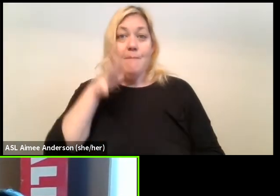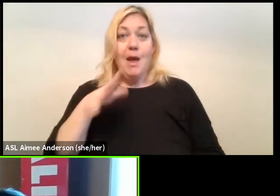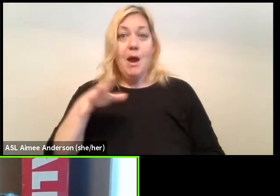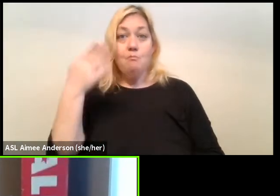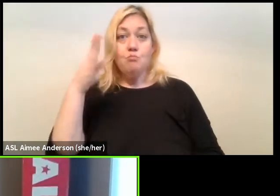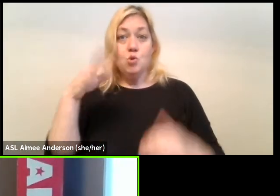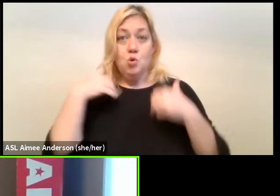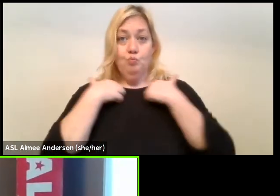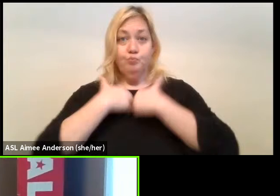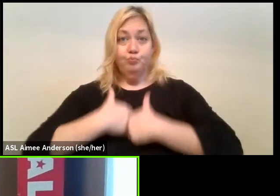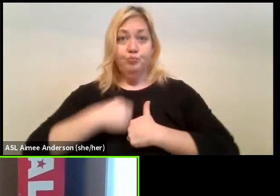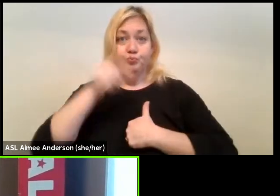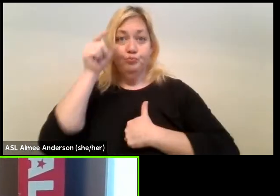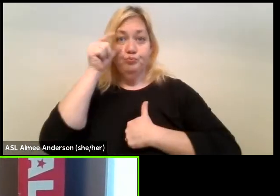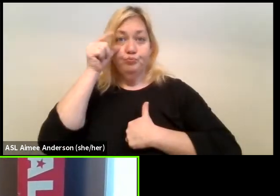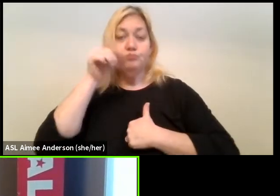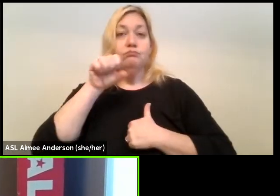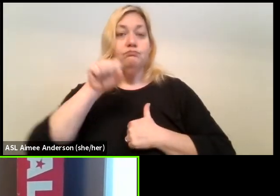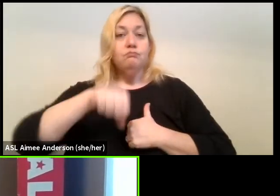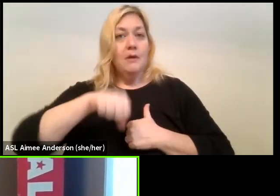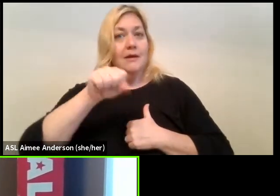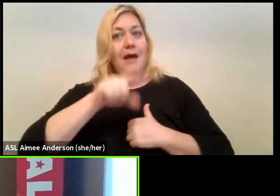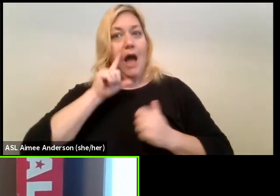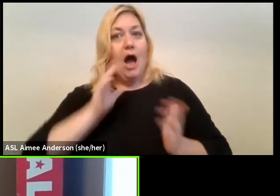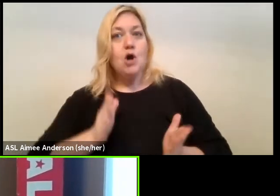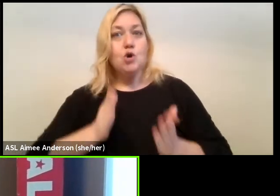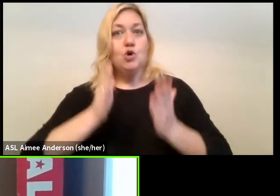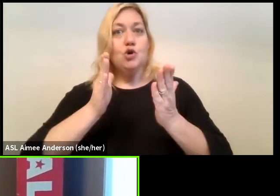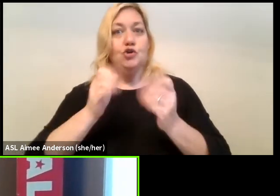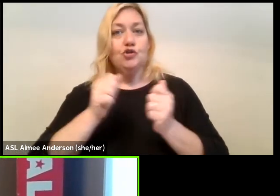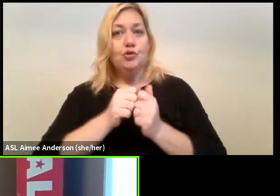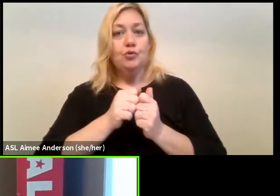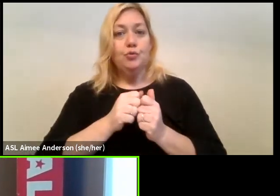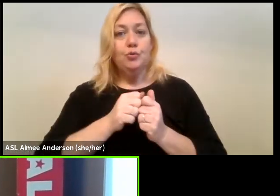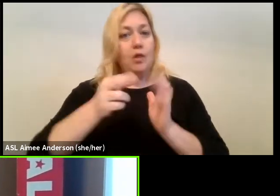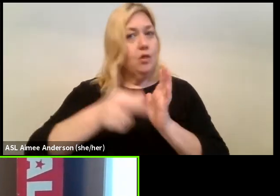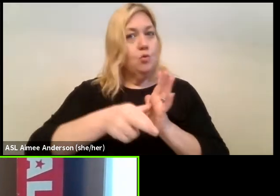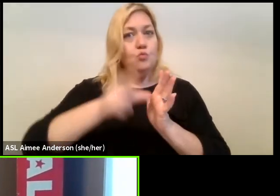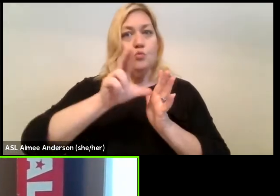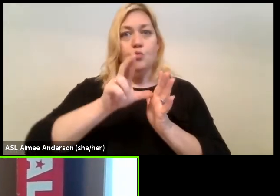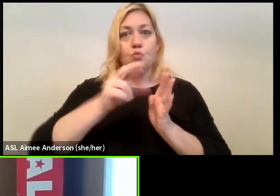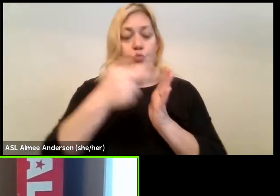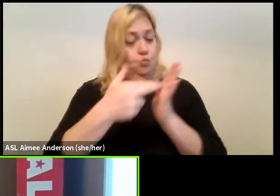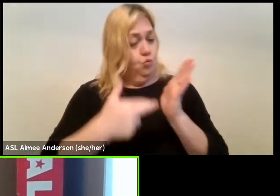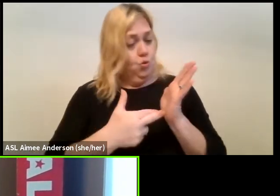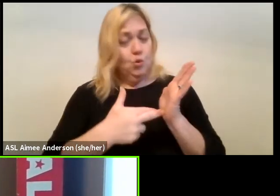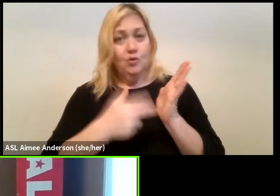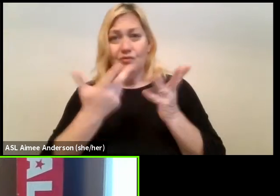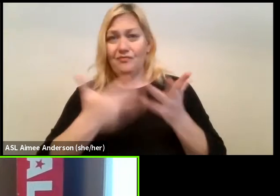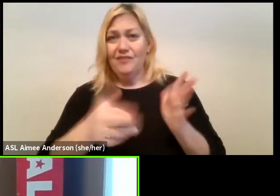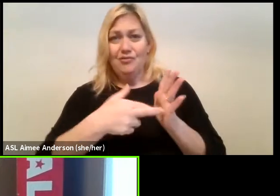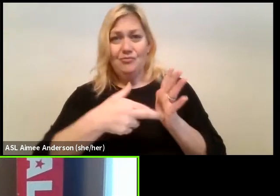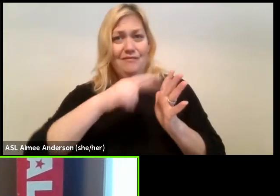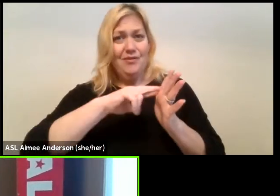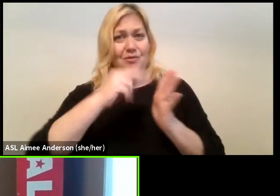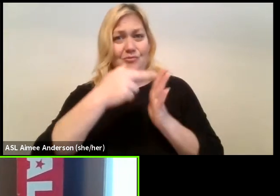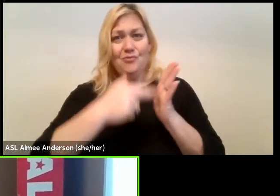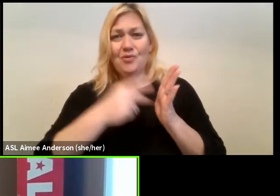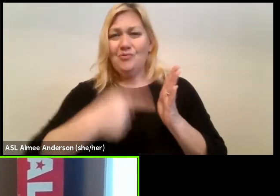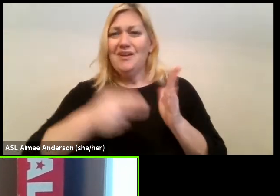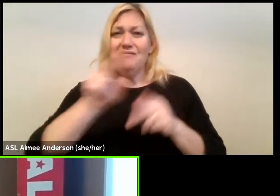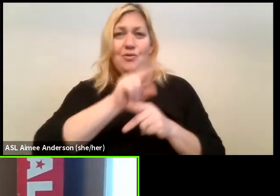Stephen O'Leary, 57th AD. I urge a yes vote. The Rules Committee went over these rules. These rules are mainly the same rules we've used in the